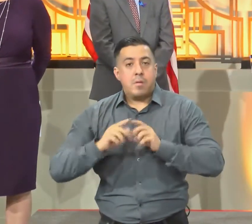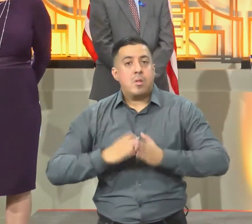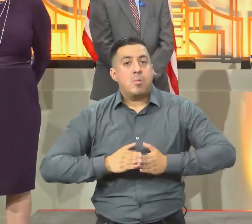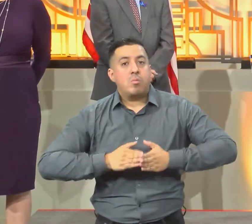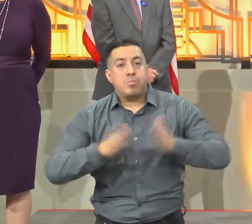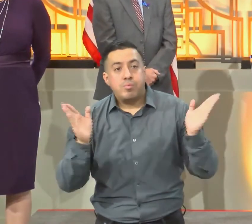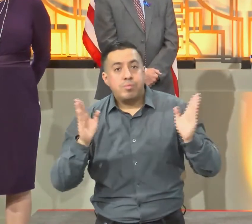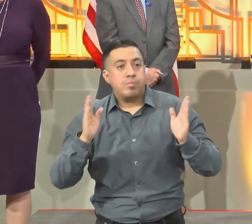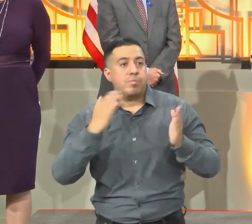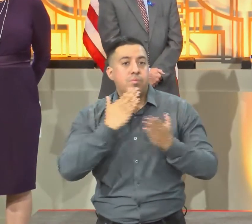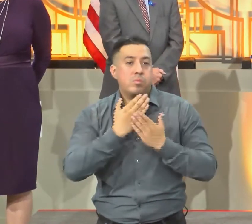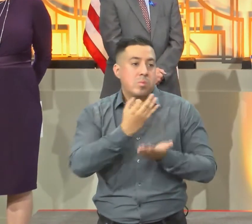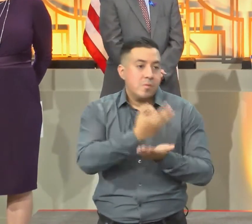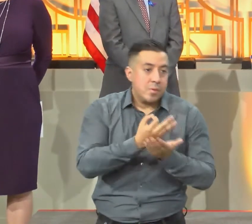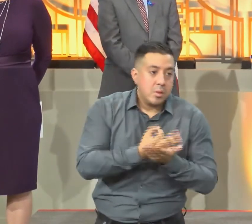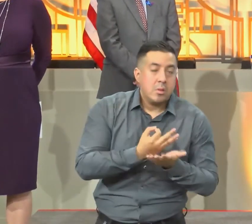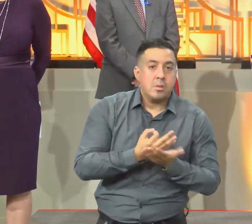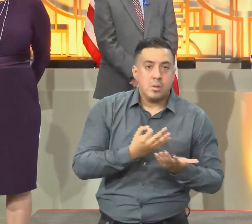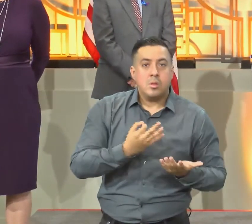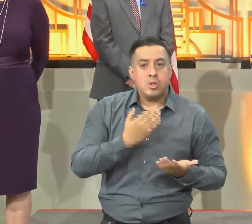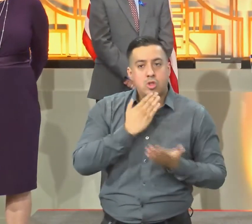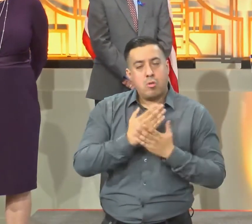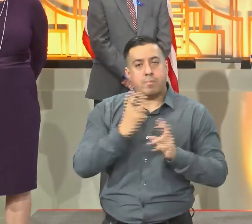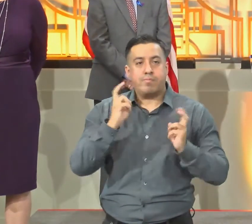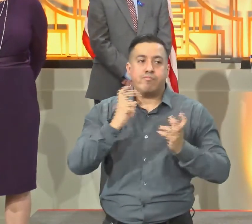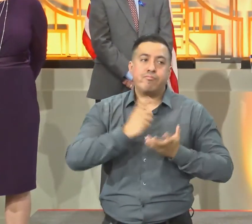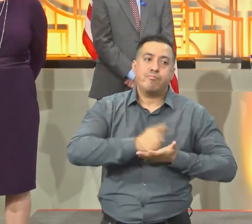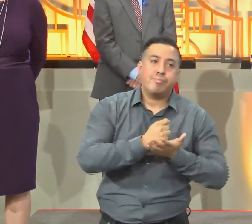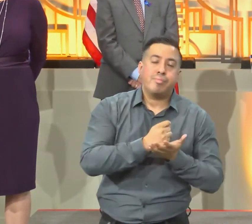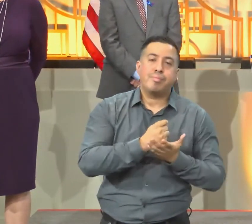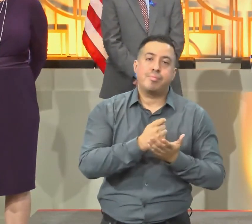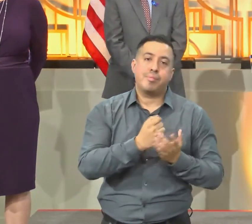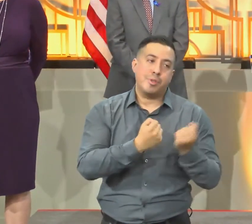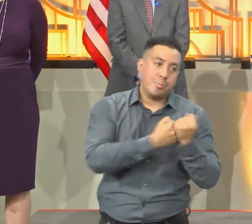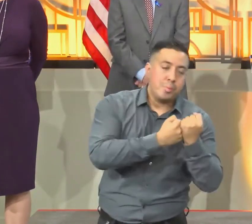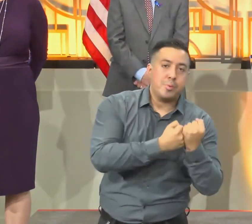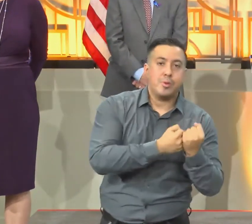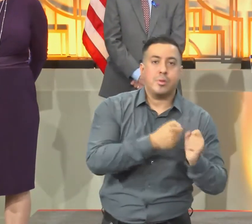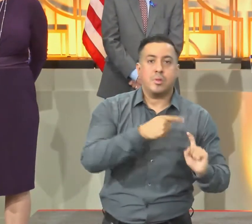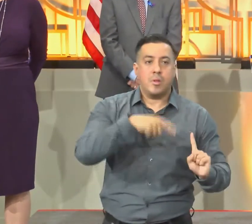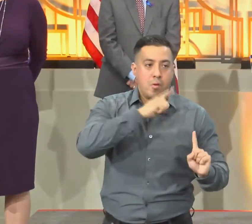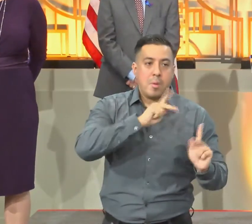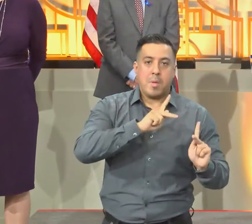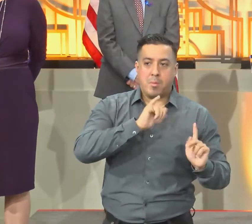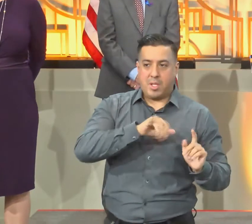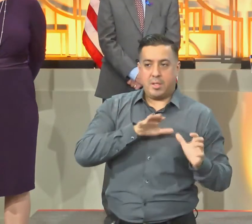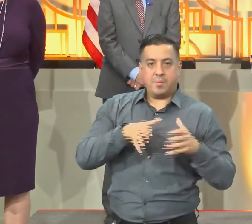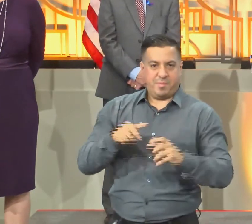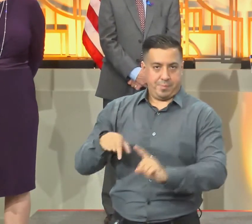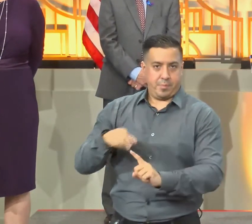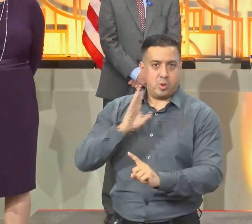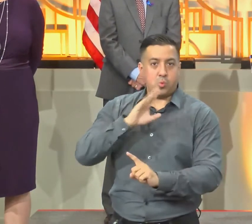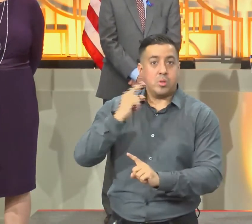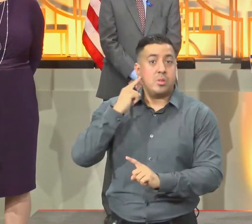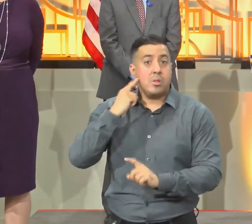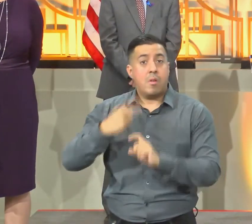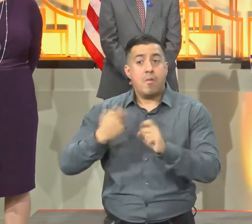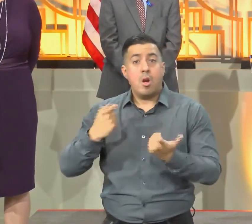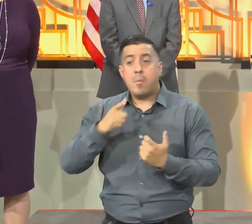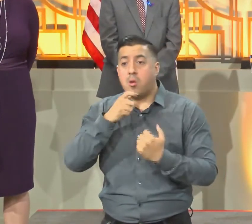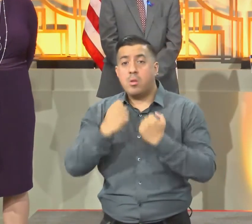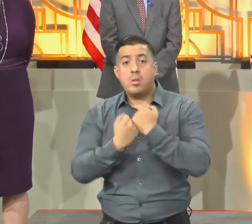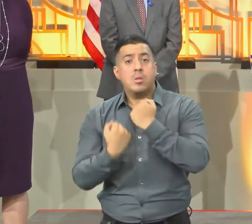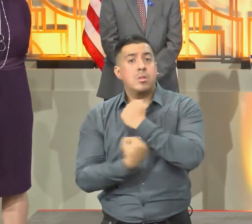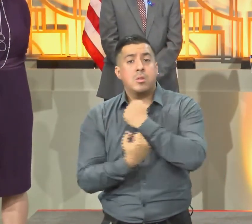logistical, financial, and therapeutic supports to ensure participant success. You will hear from the founders,